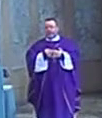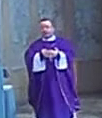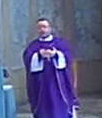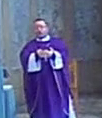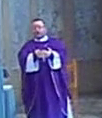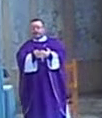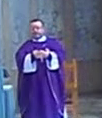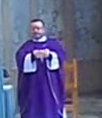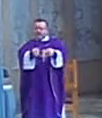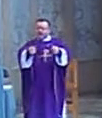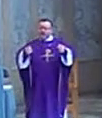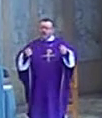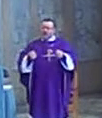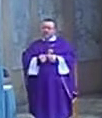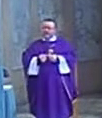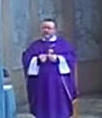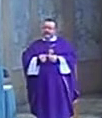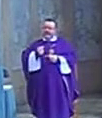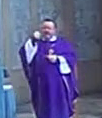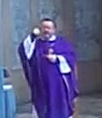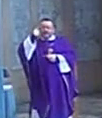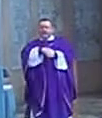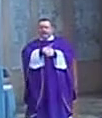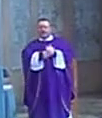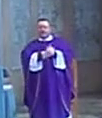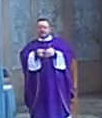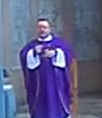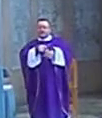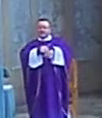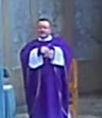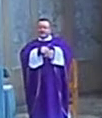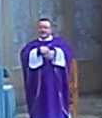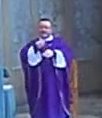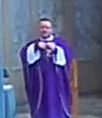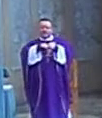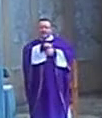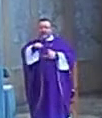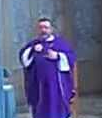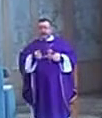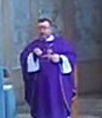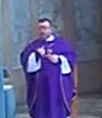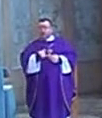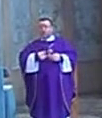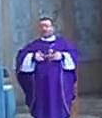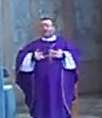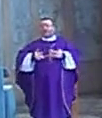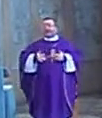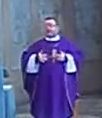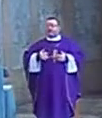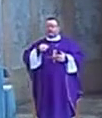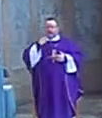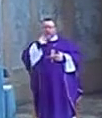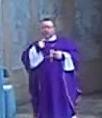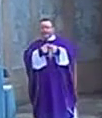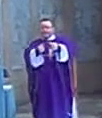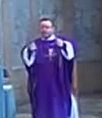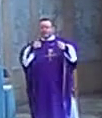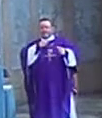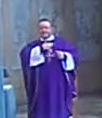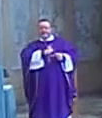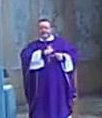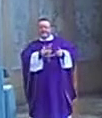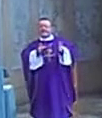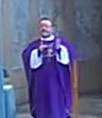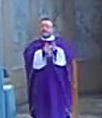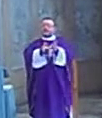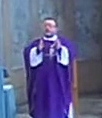our journey we think about the kind in our own lives when we